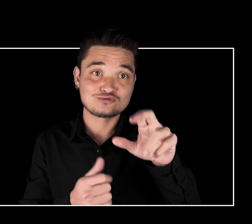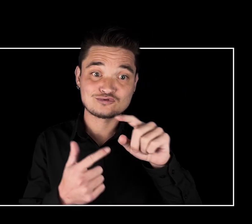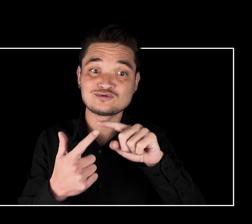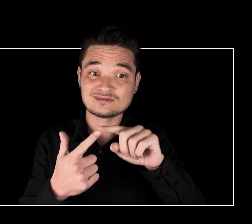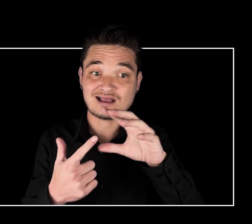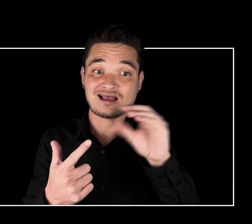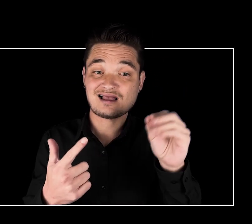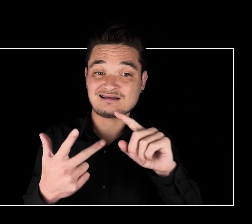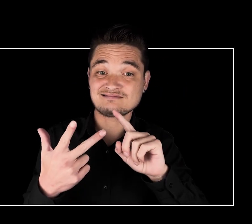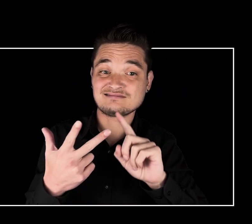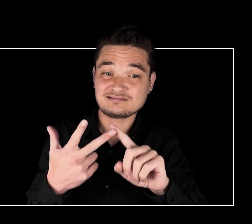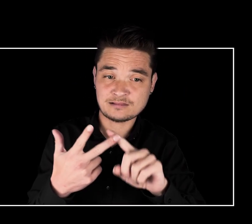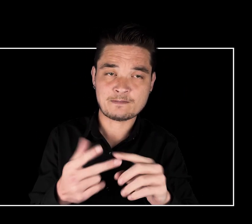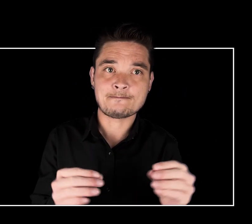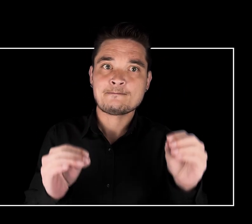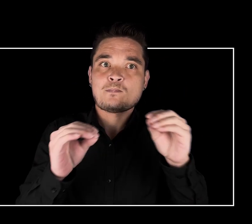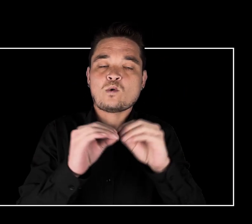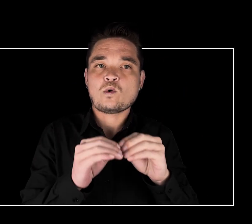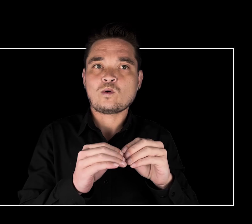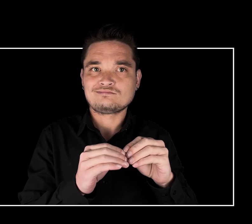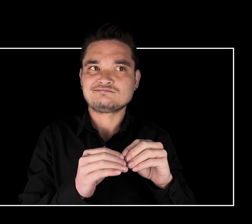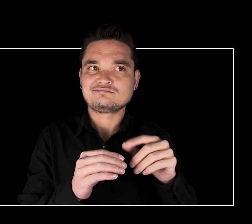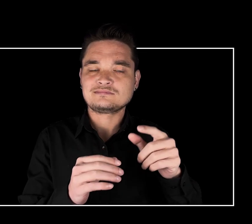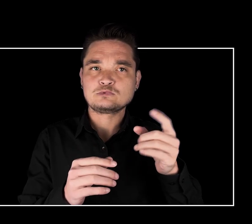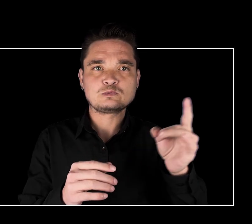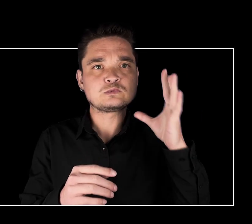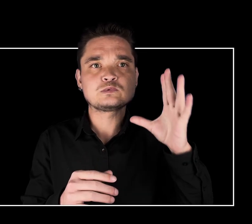and disinfectants are more toxic than cleaners.